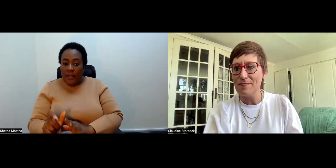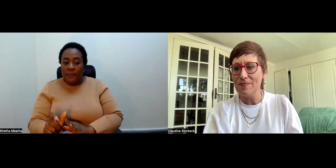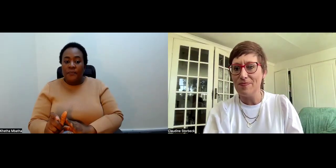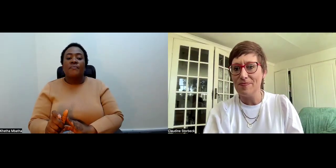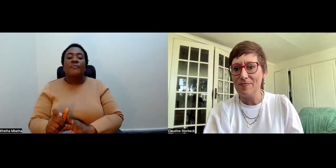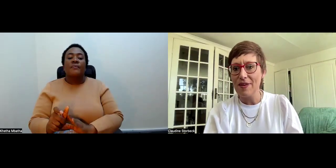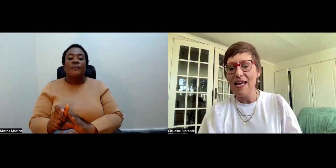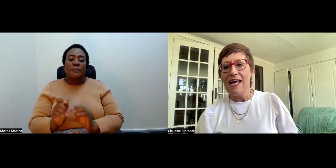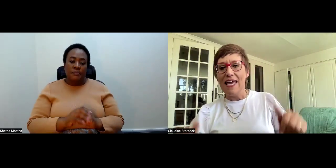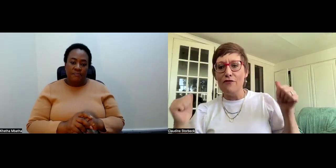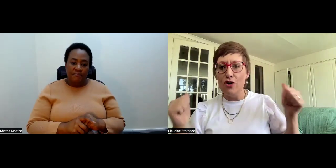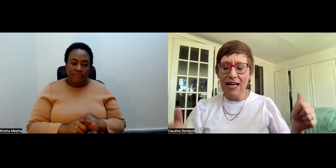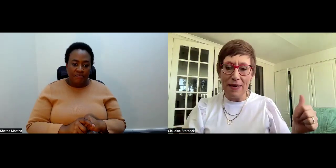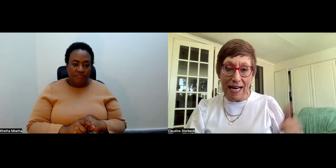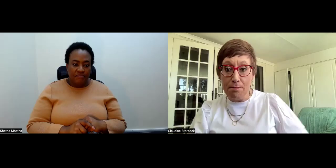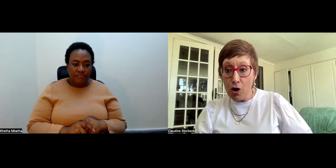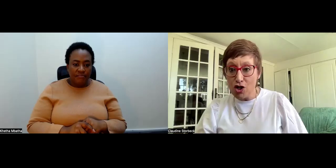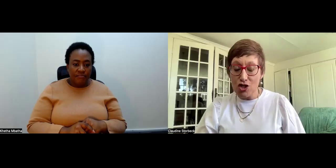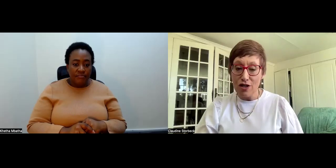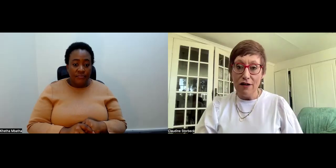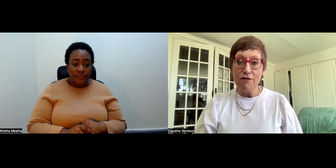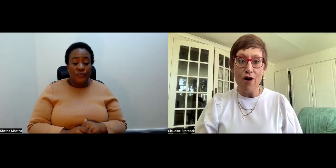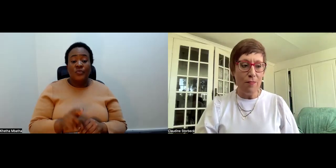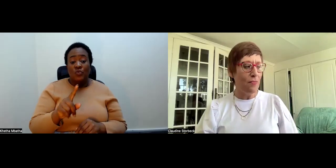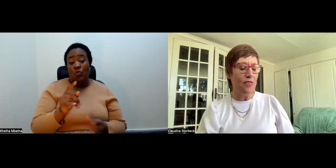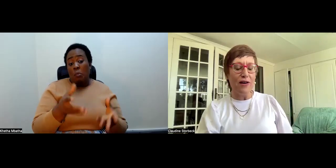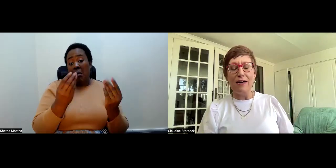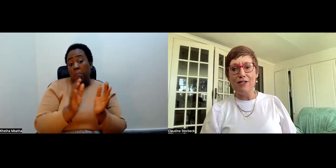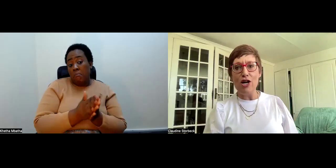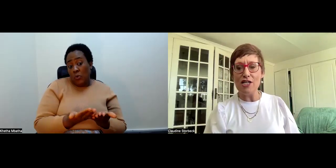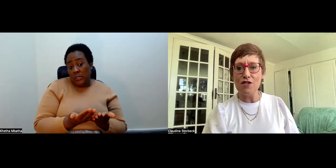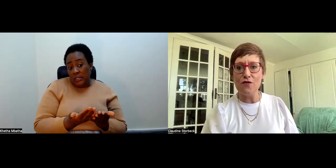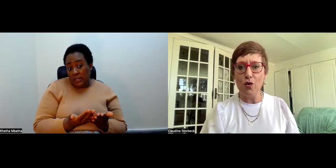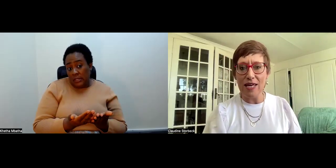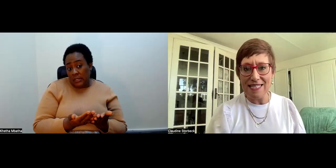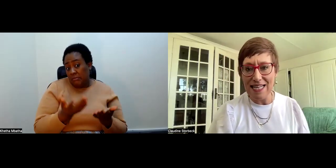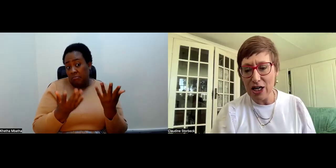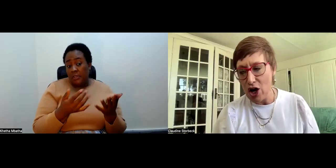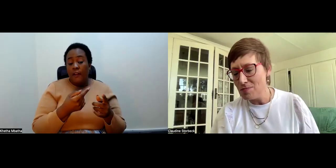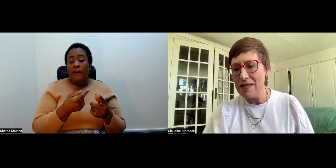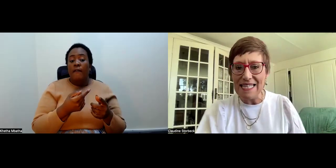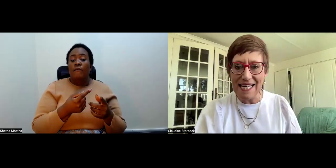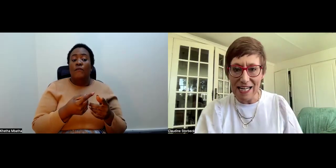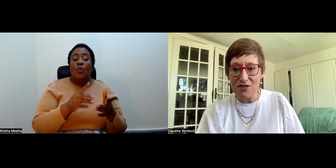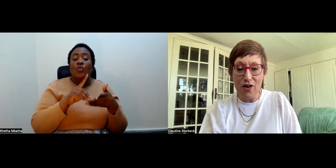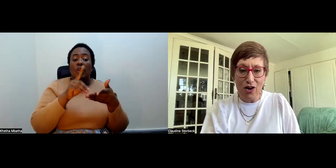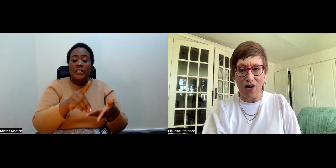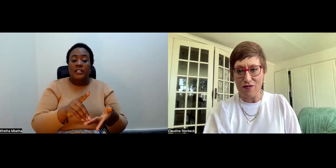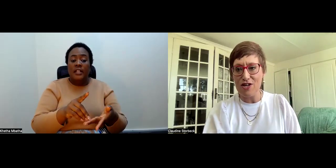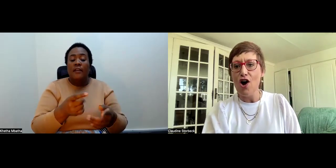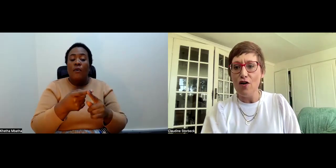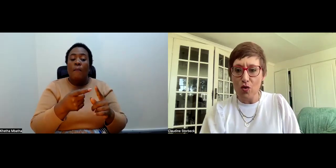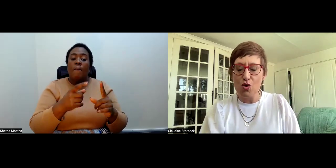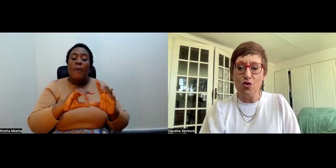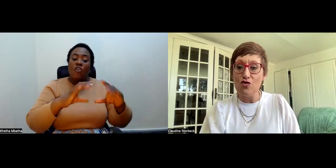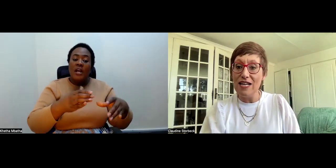enrich. If you're going to be getting books from the donations for your ECD class, please send us